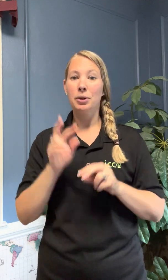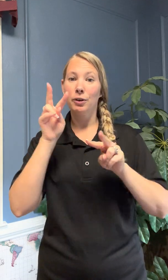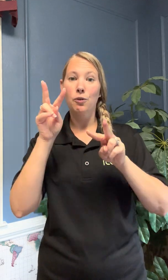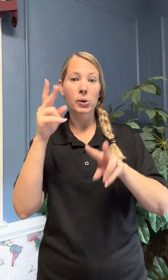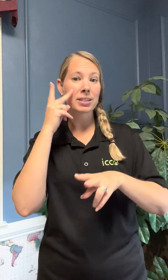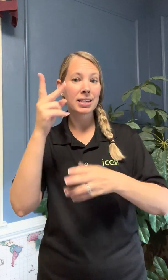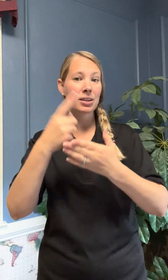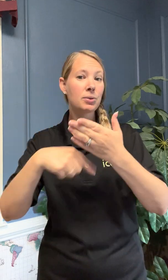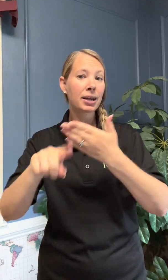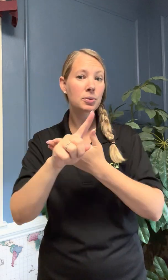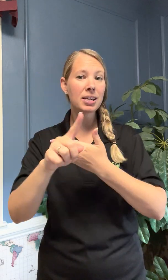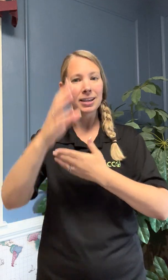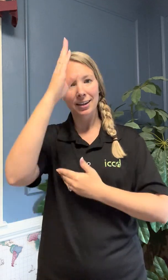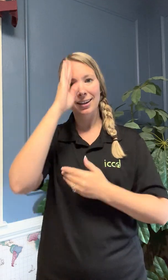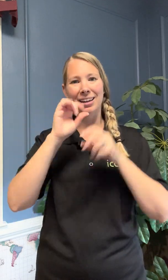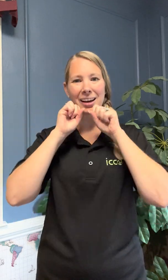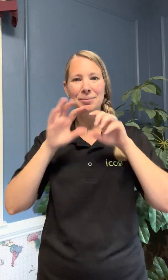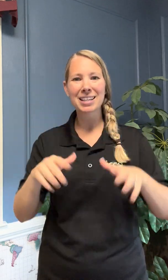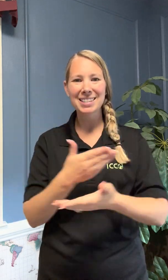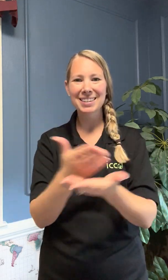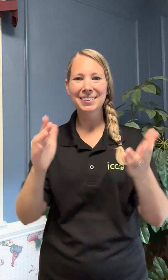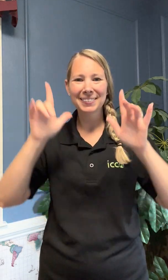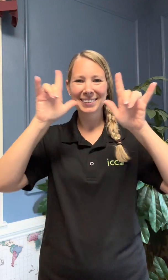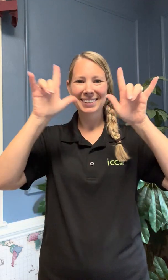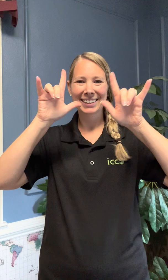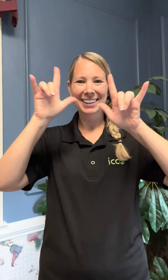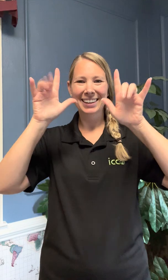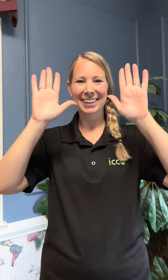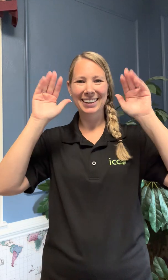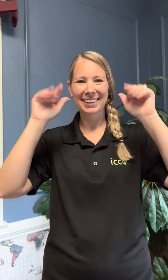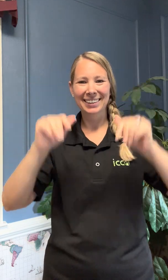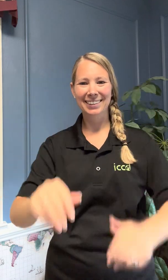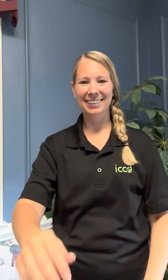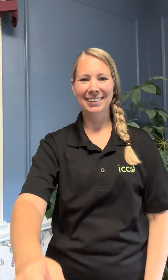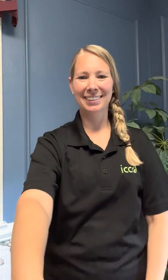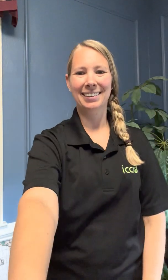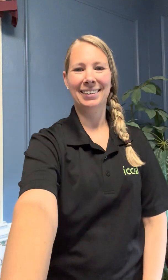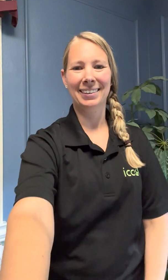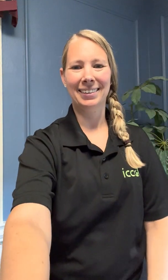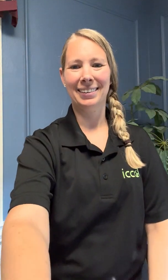look forward to seeing you next week. God bless you.